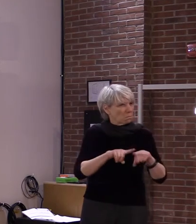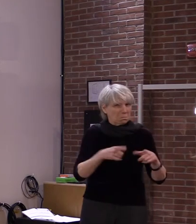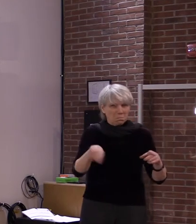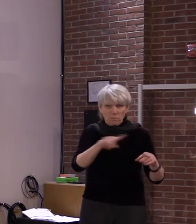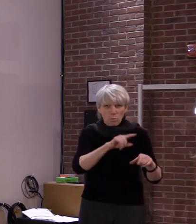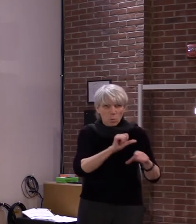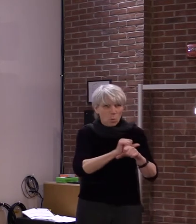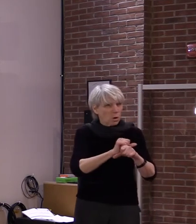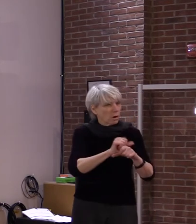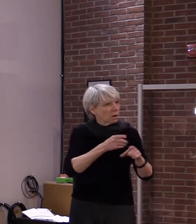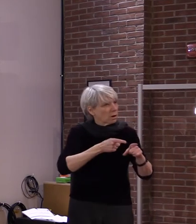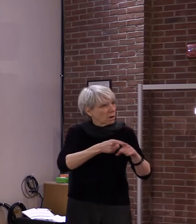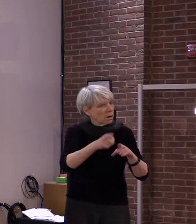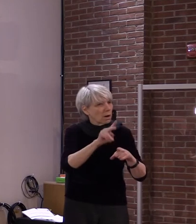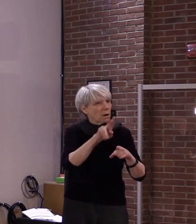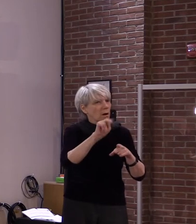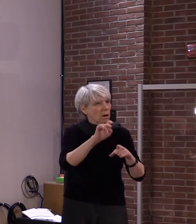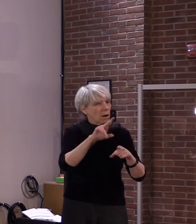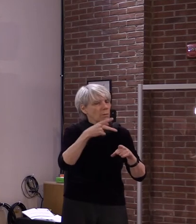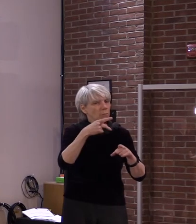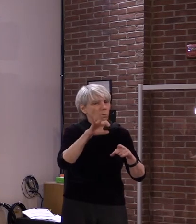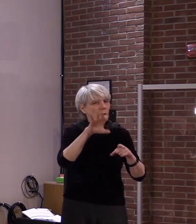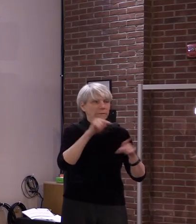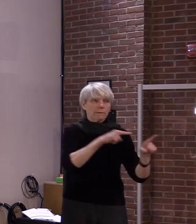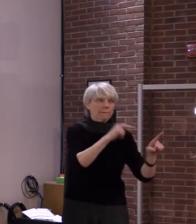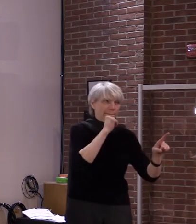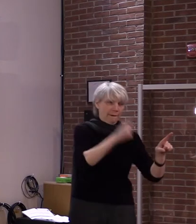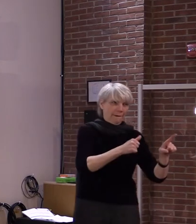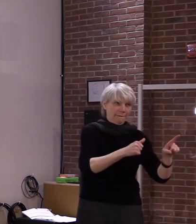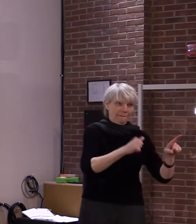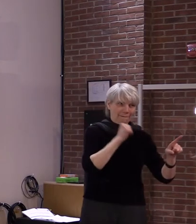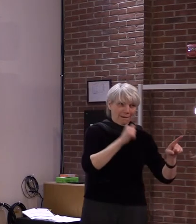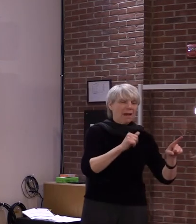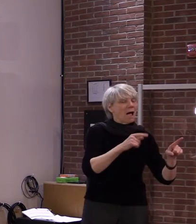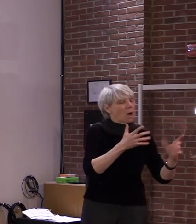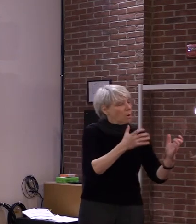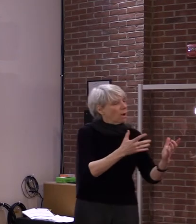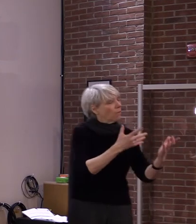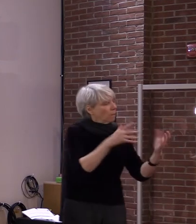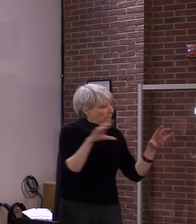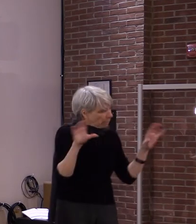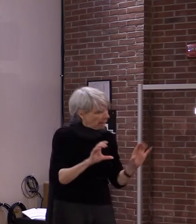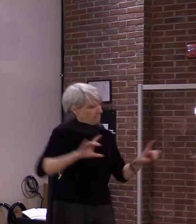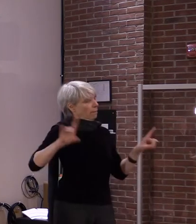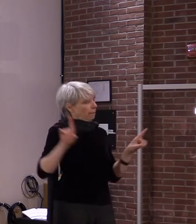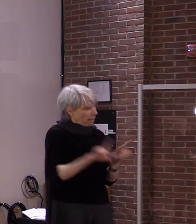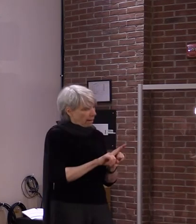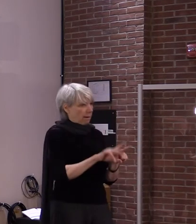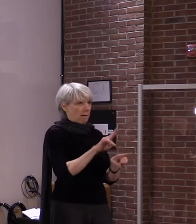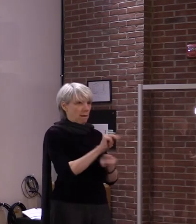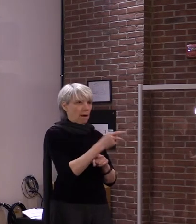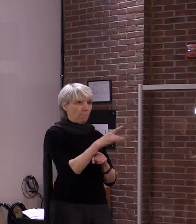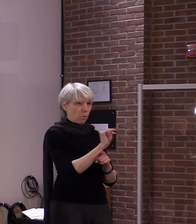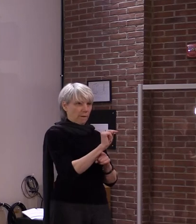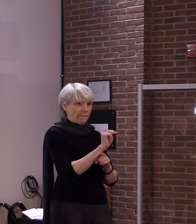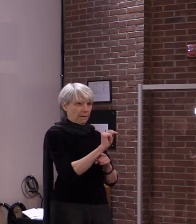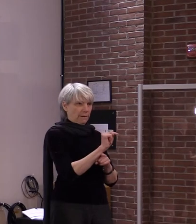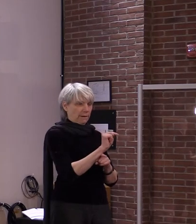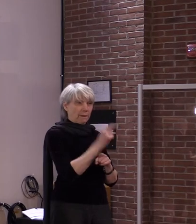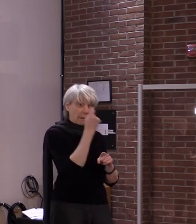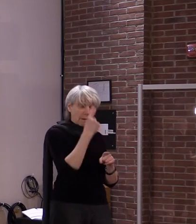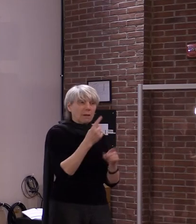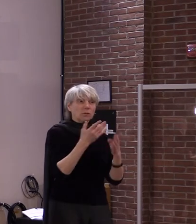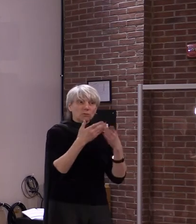non-profit they aren't right now but i want them to act like a non-profit uh that you list